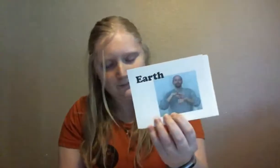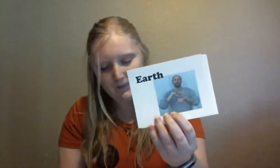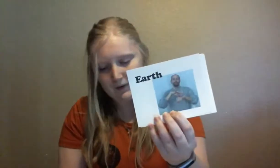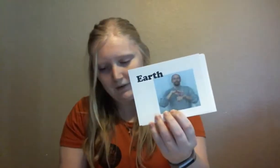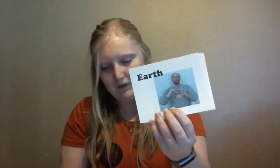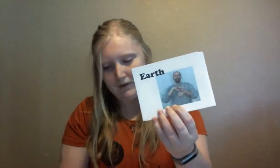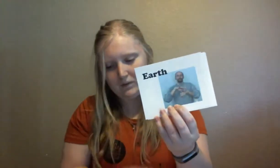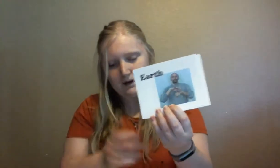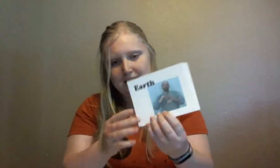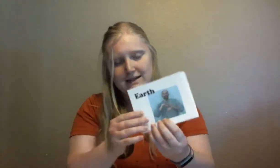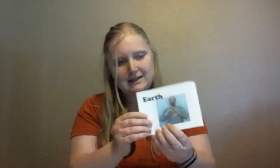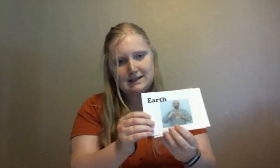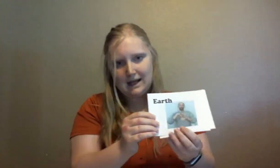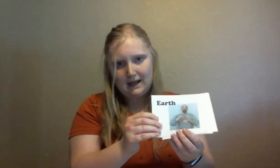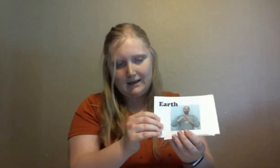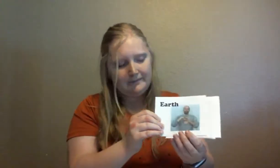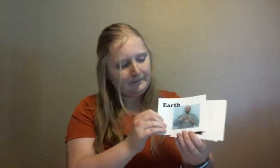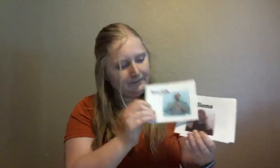Because earth is really steady.